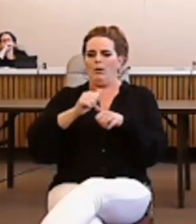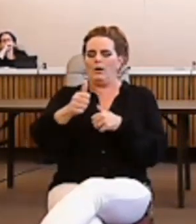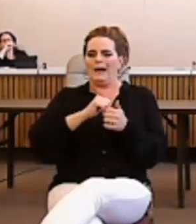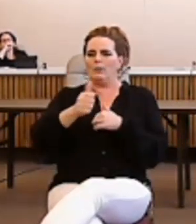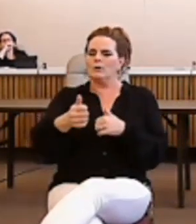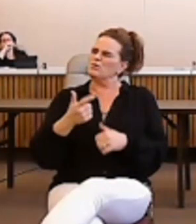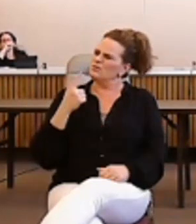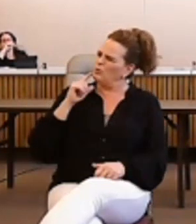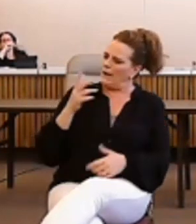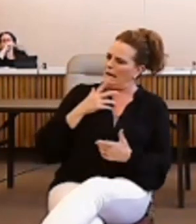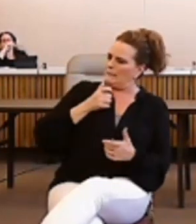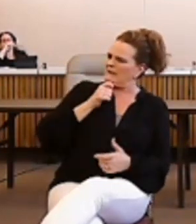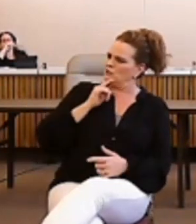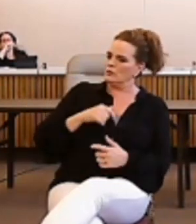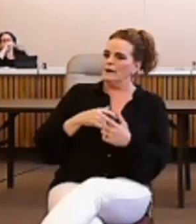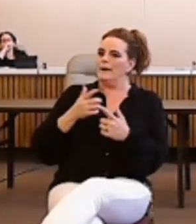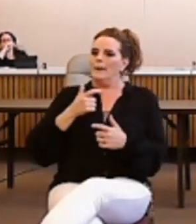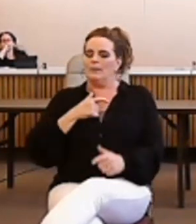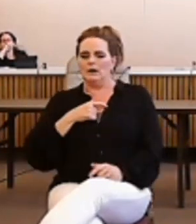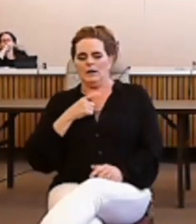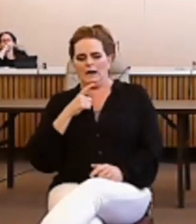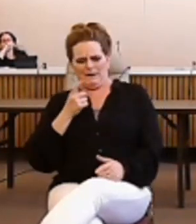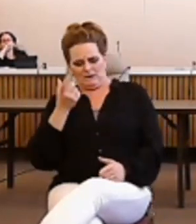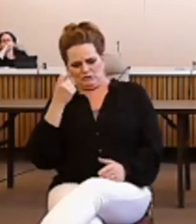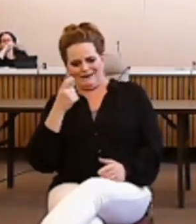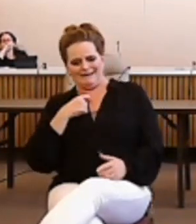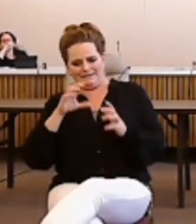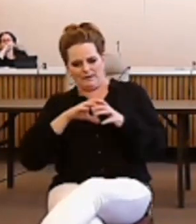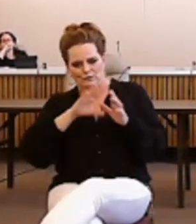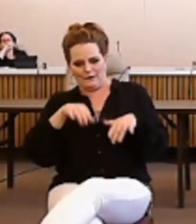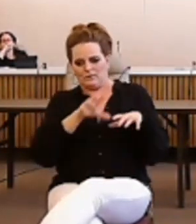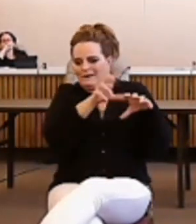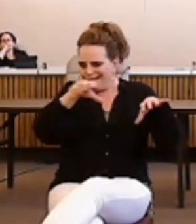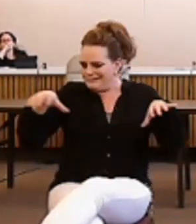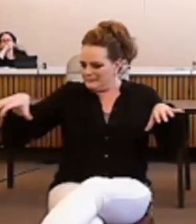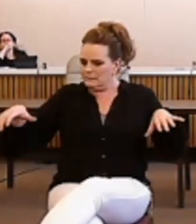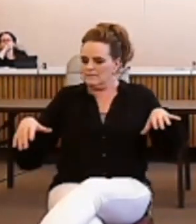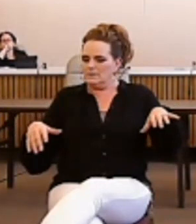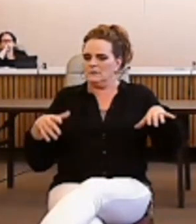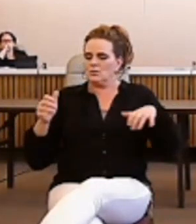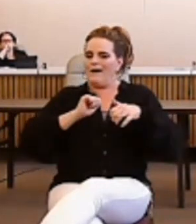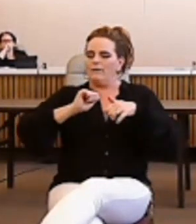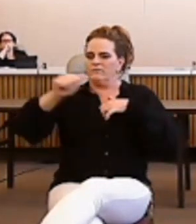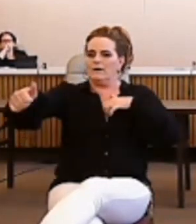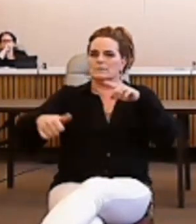I'm not my sure what you're recollection is there's houses there. So how far back does this go on